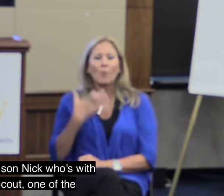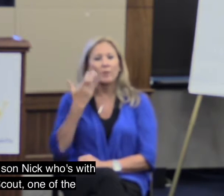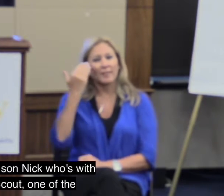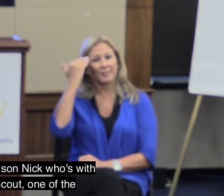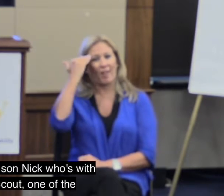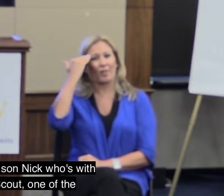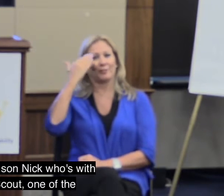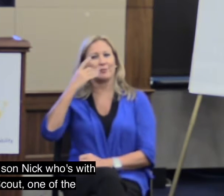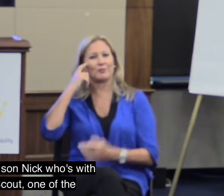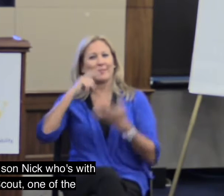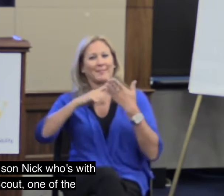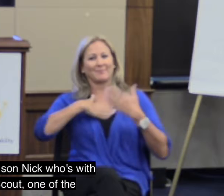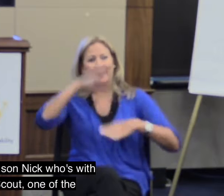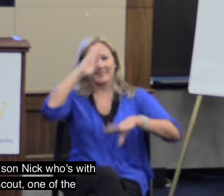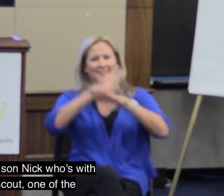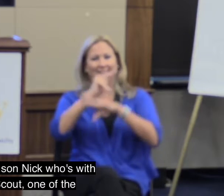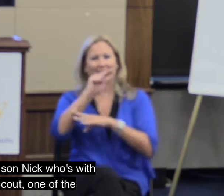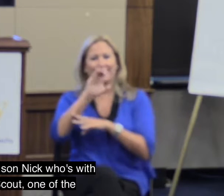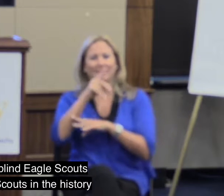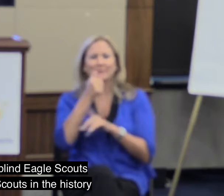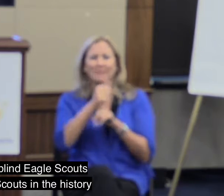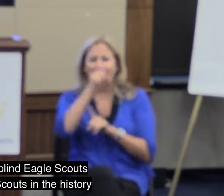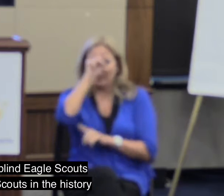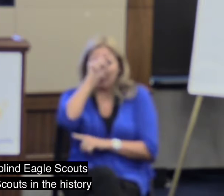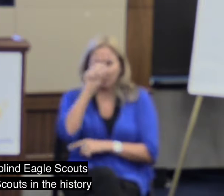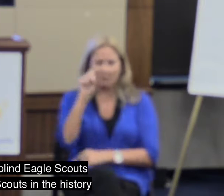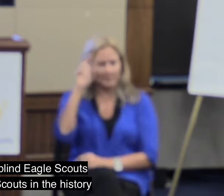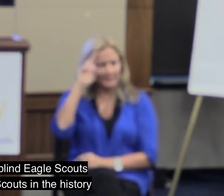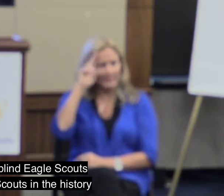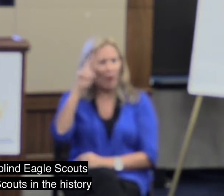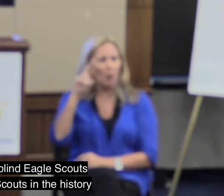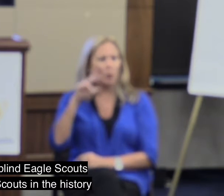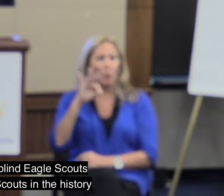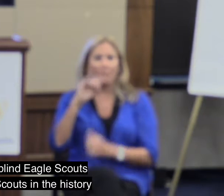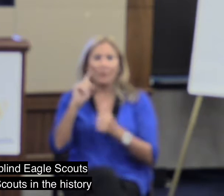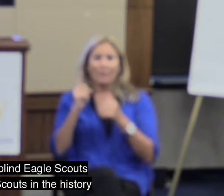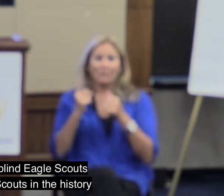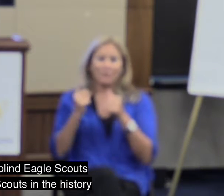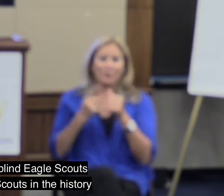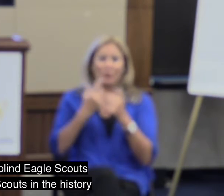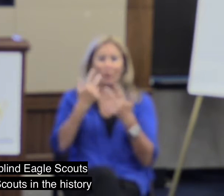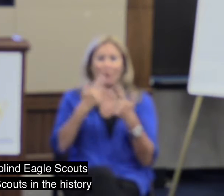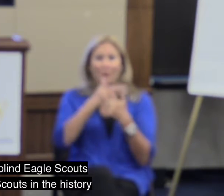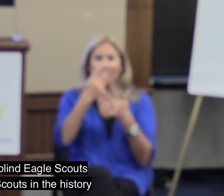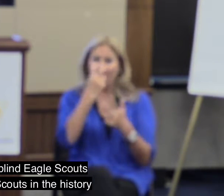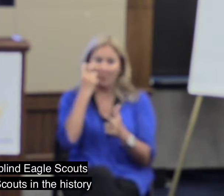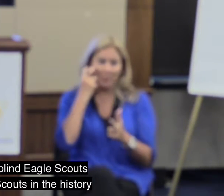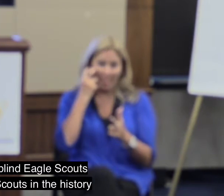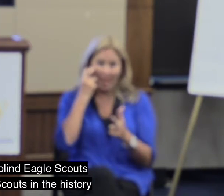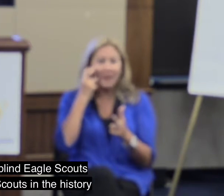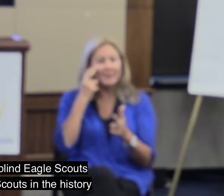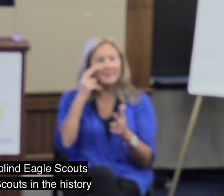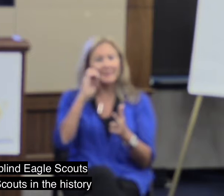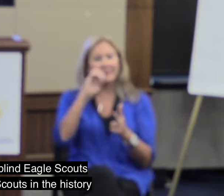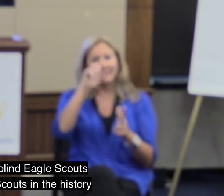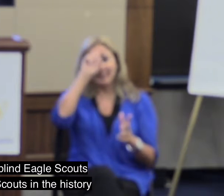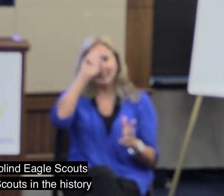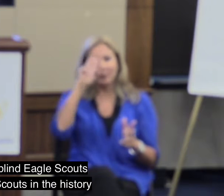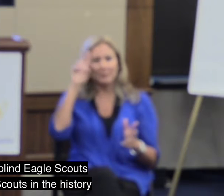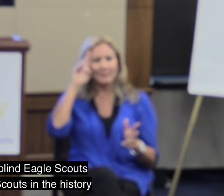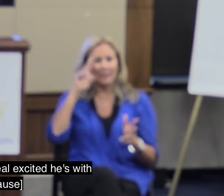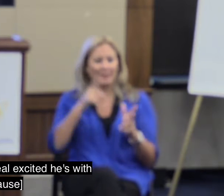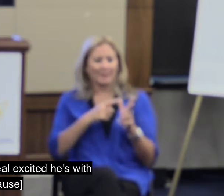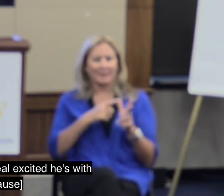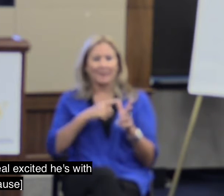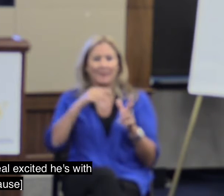son, Nick, who's with us today, an Eagle Scout, one of the first of the 3 triplet blind Eagle Scouts ever to become Eagle Scout in